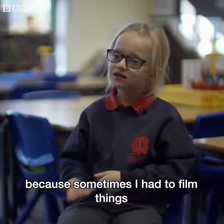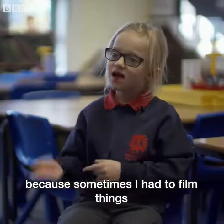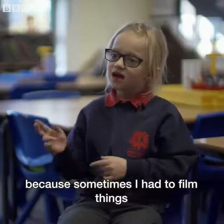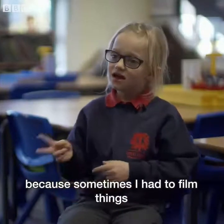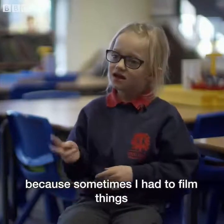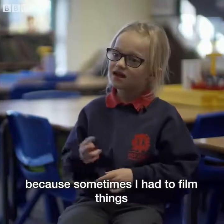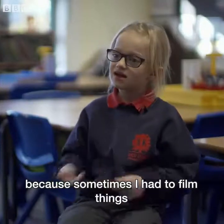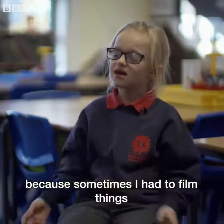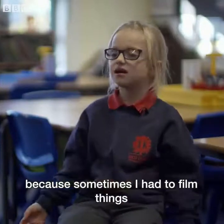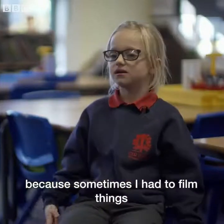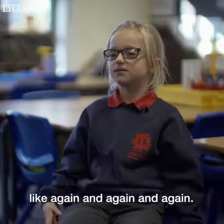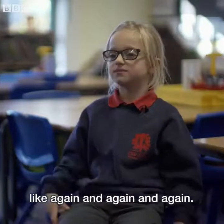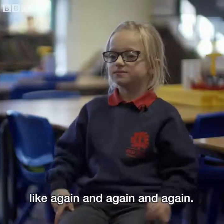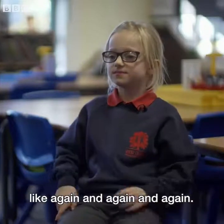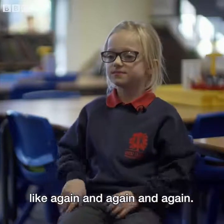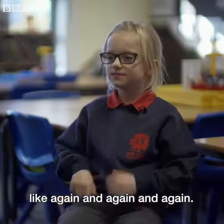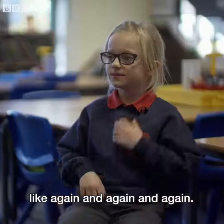I have to sometimes film things like again and again and again.